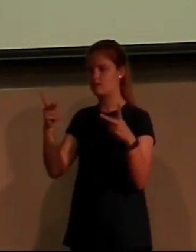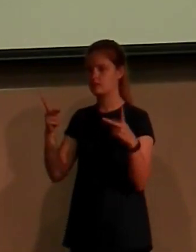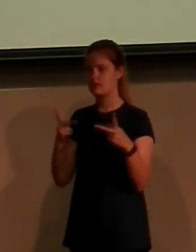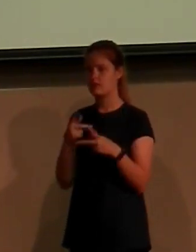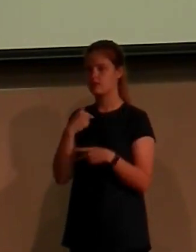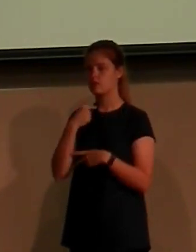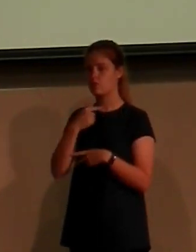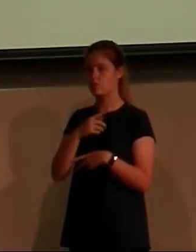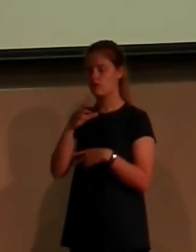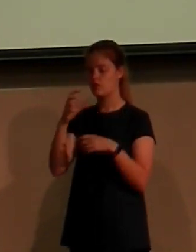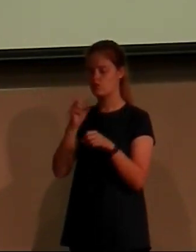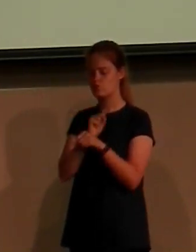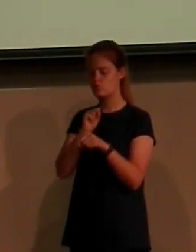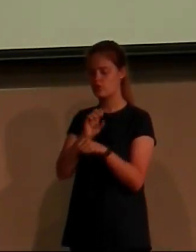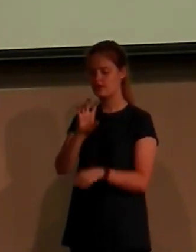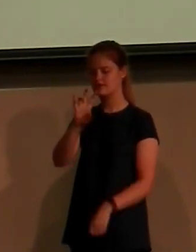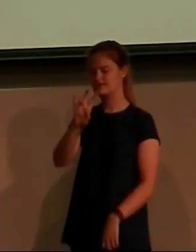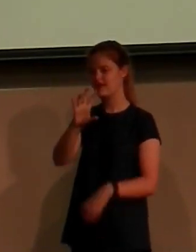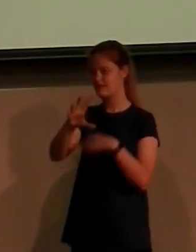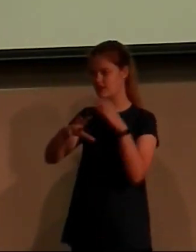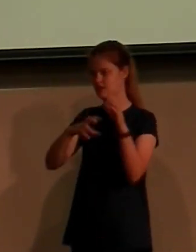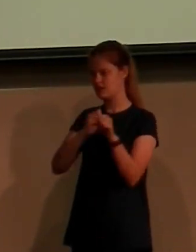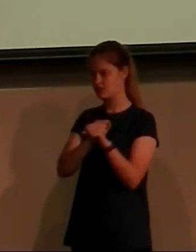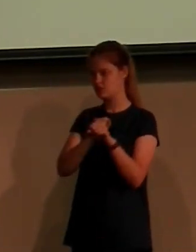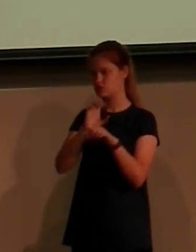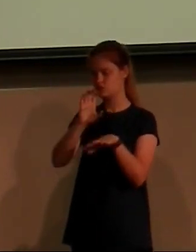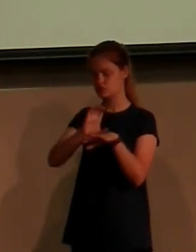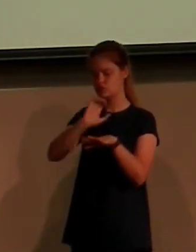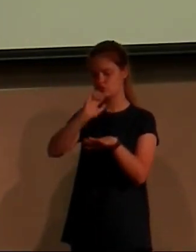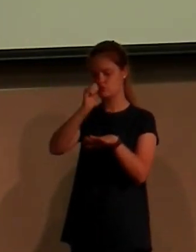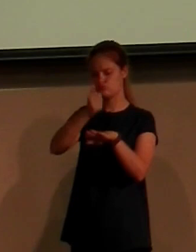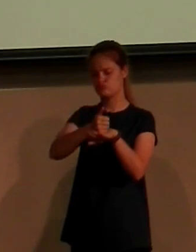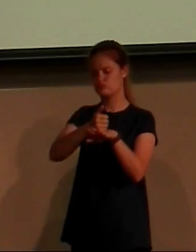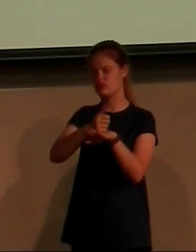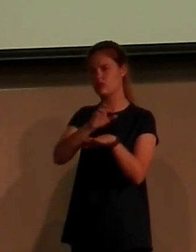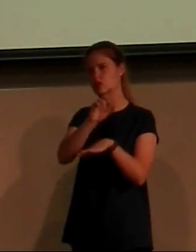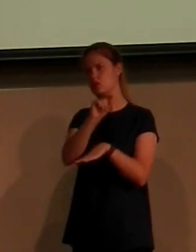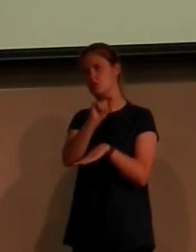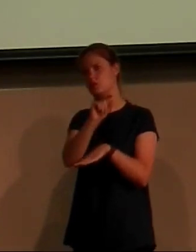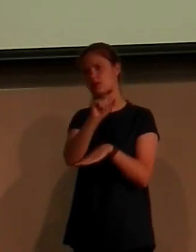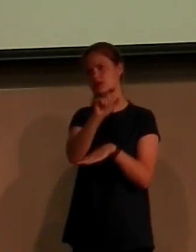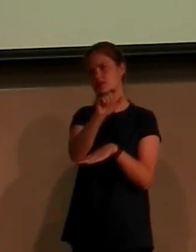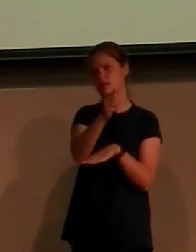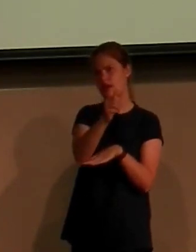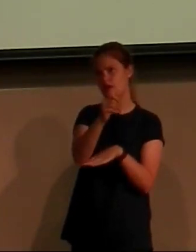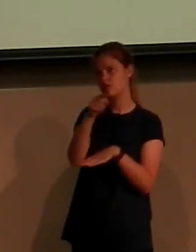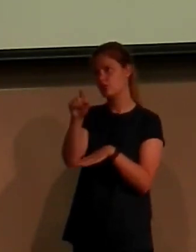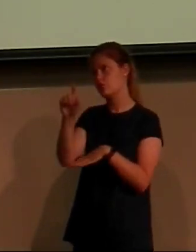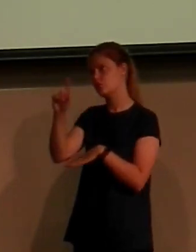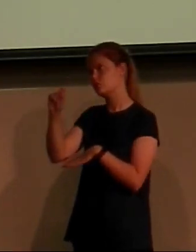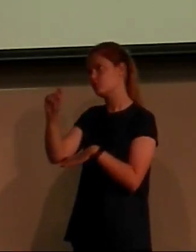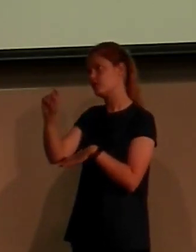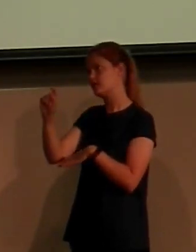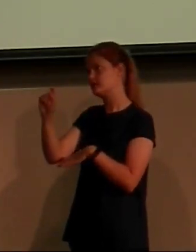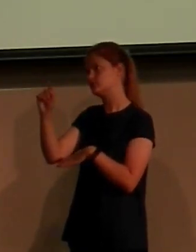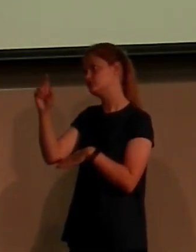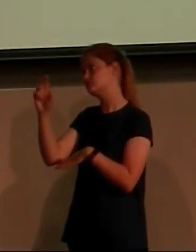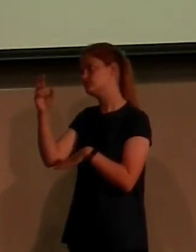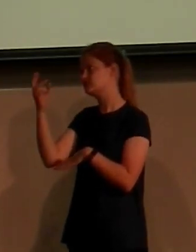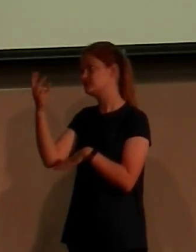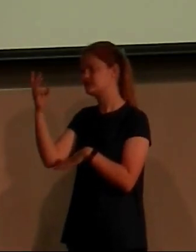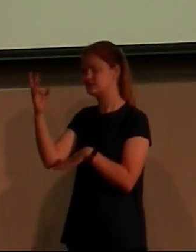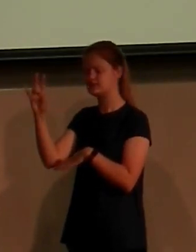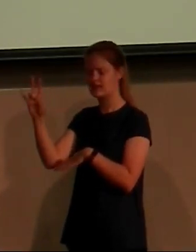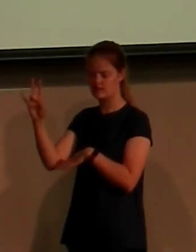years, planting a church from 2010 through 2017. And we wanted to check